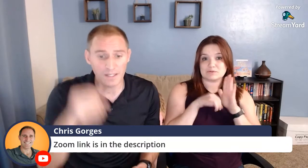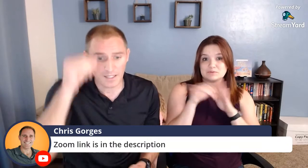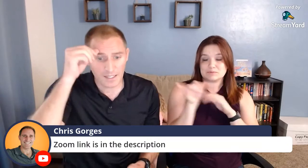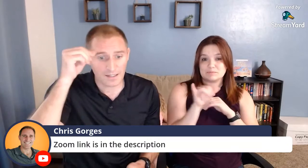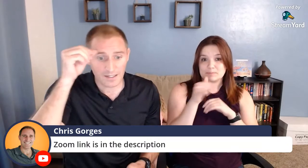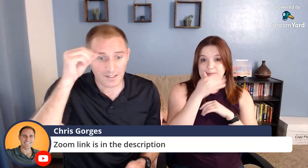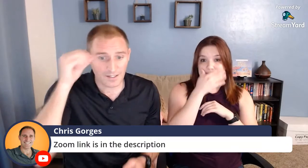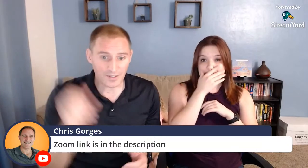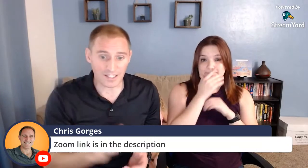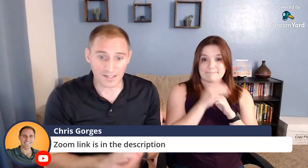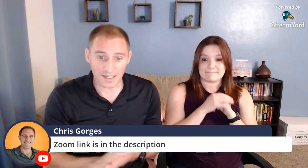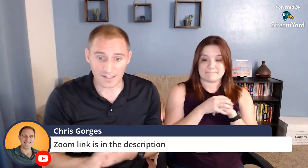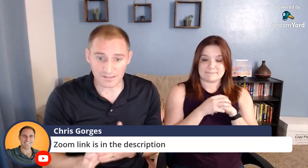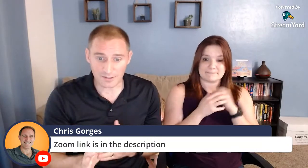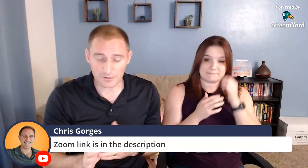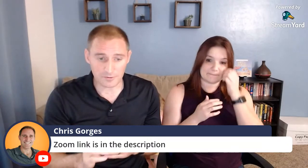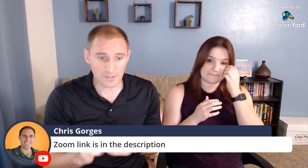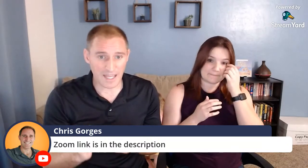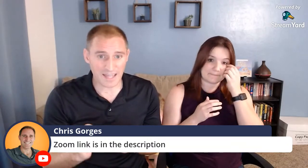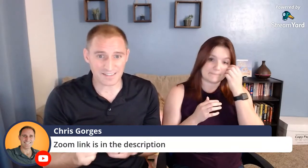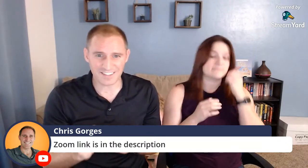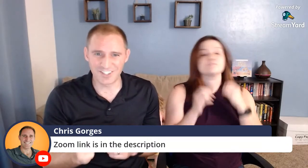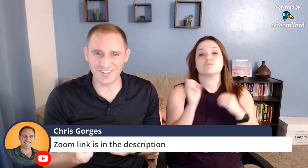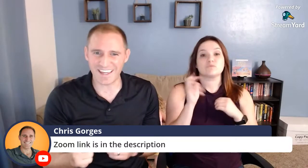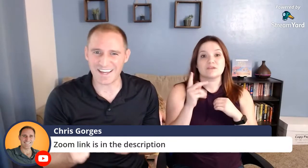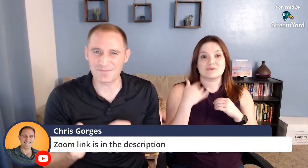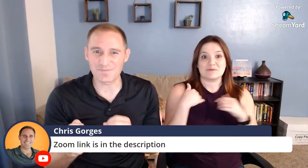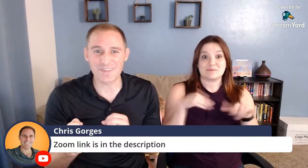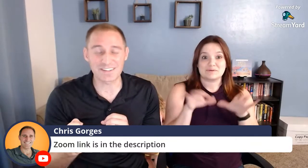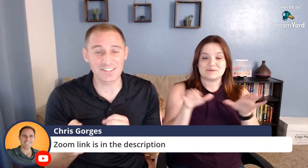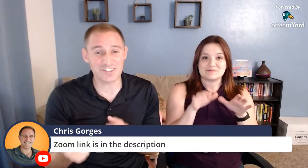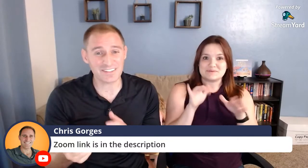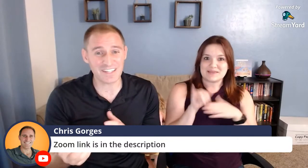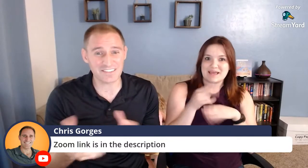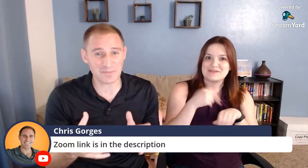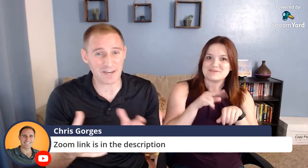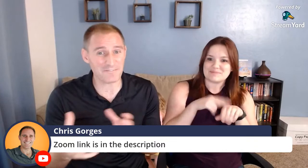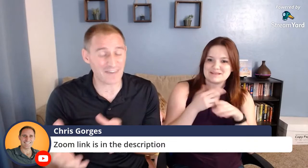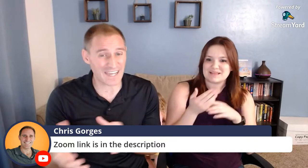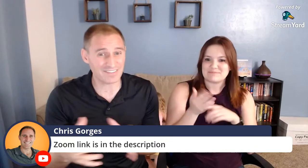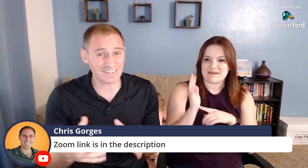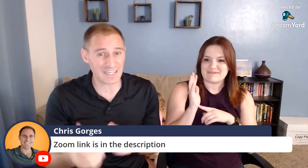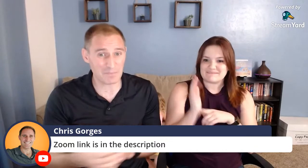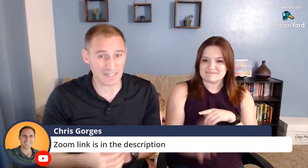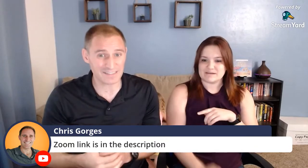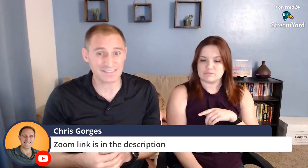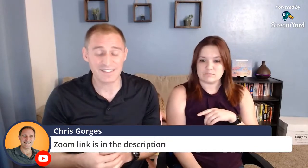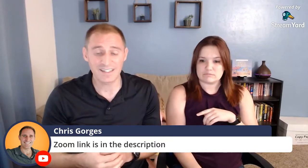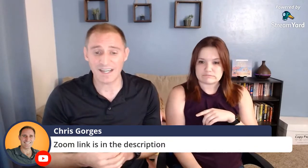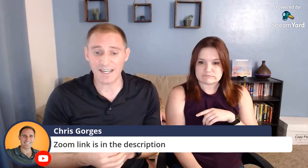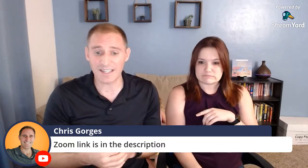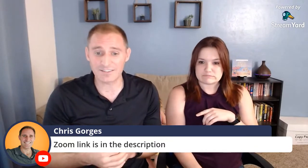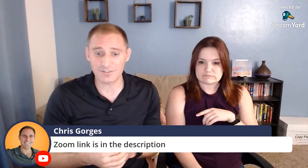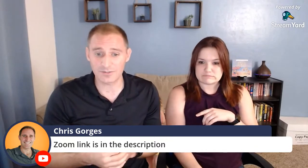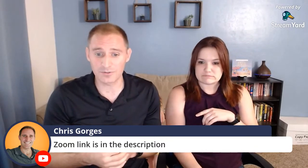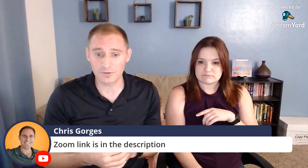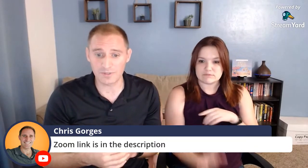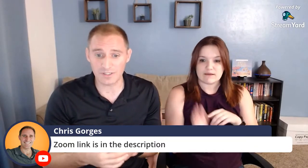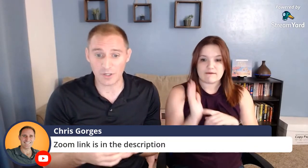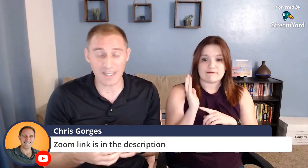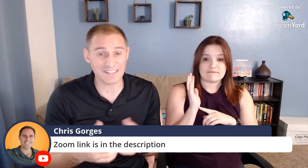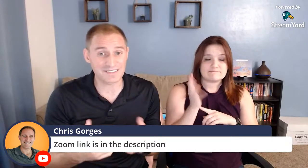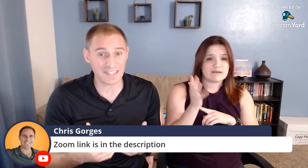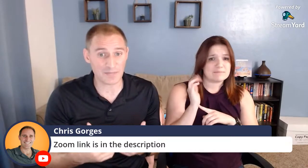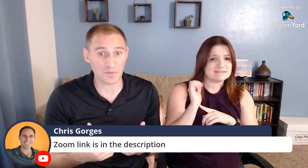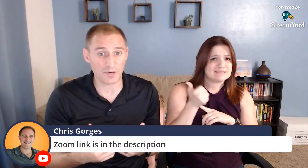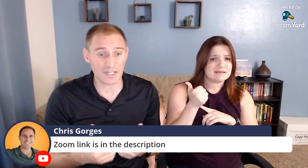well. Okay, so as I do that, it usually takes us about 5 to 10 minutes to